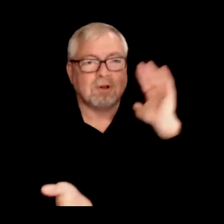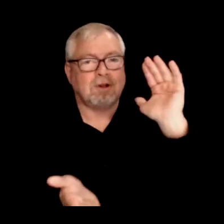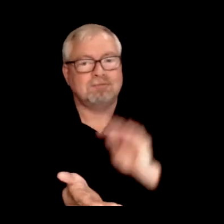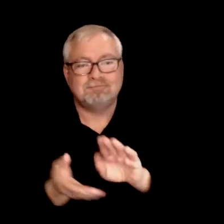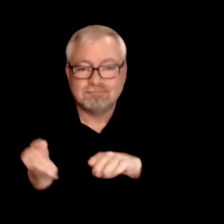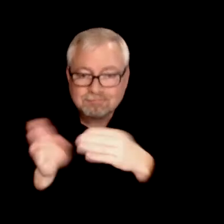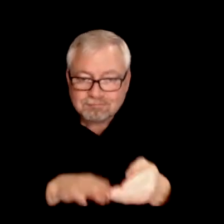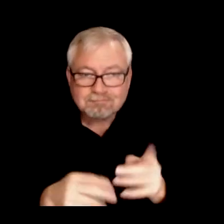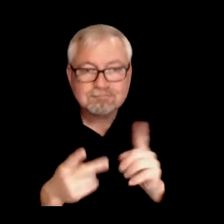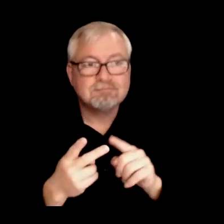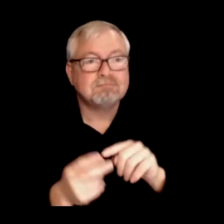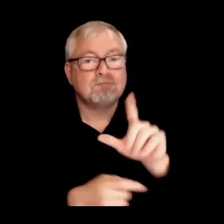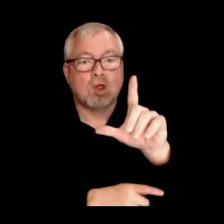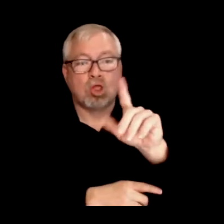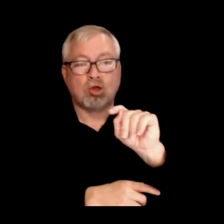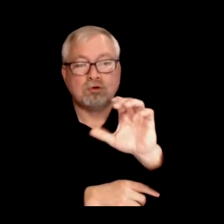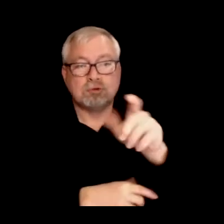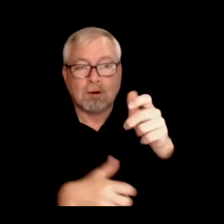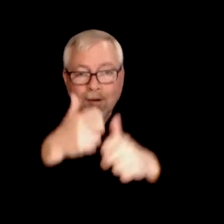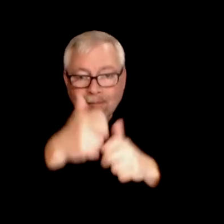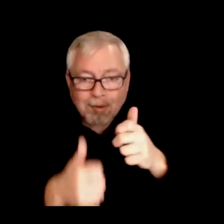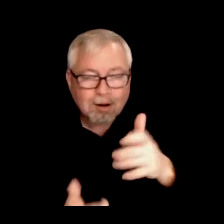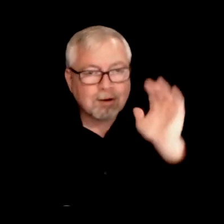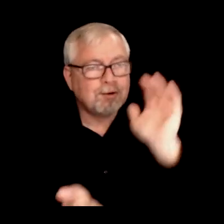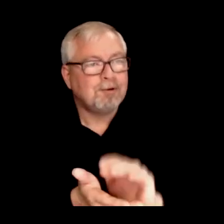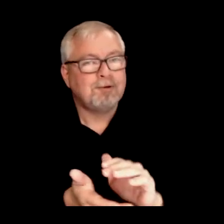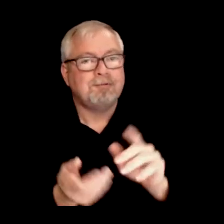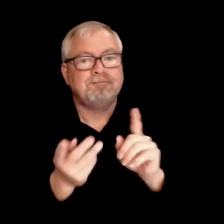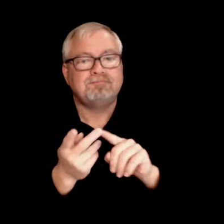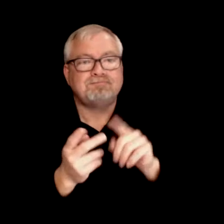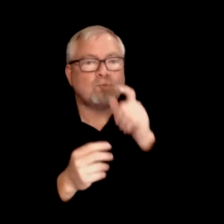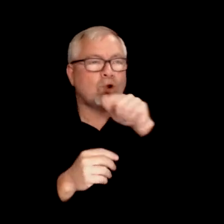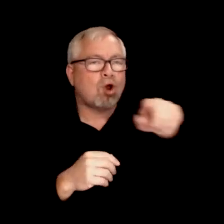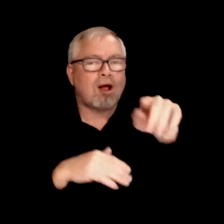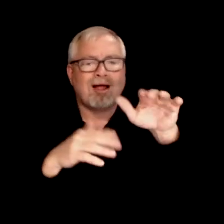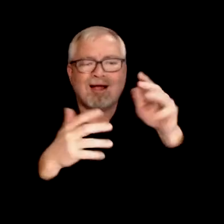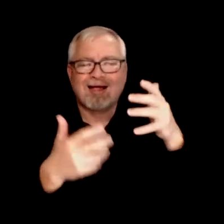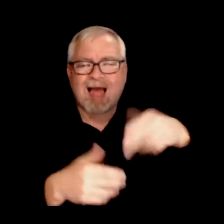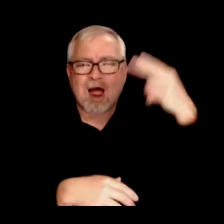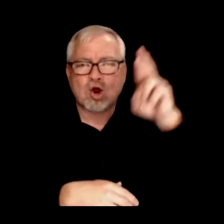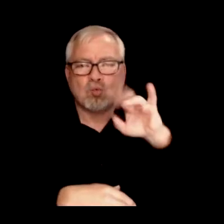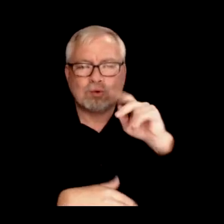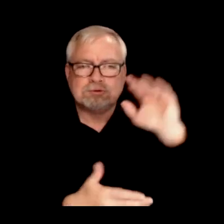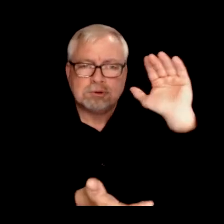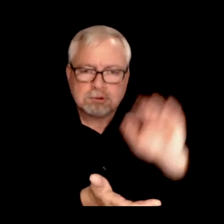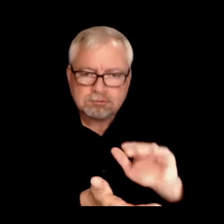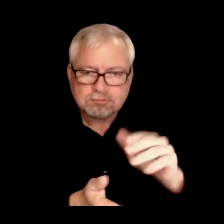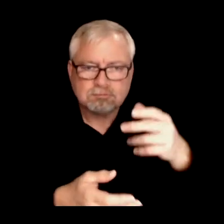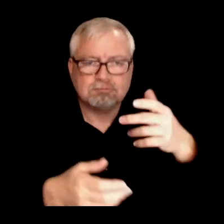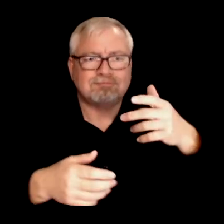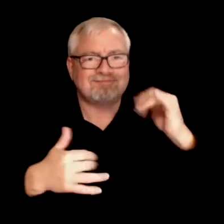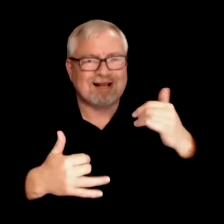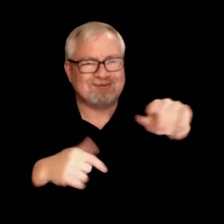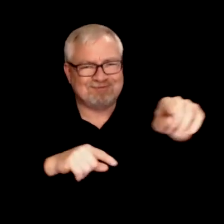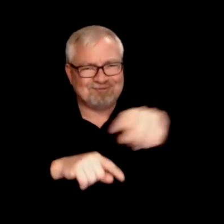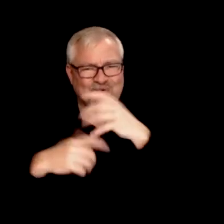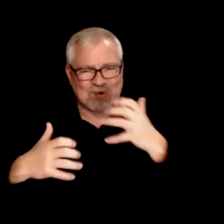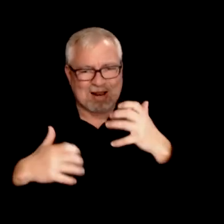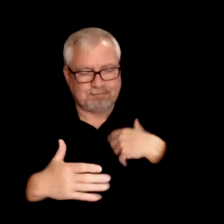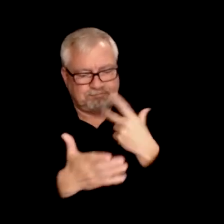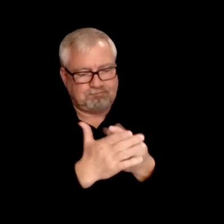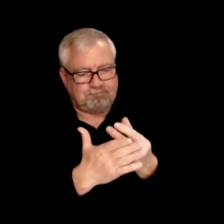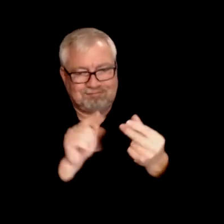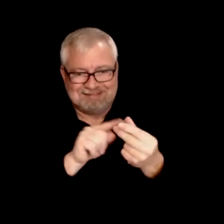only be successful at that when we have vaccine in the state. So we'll continue to update you on that